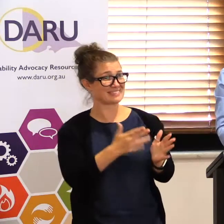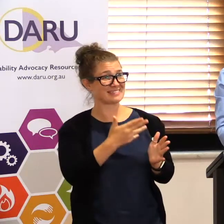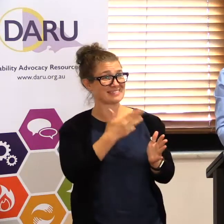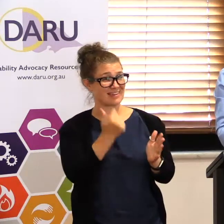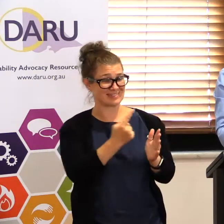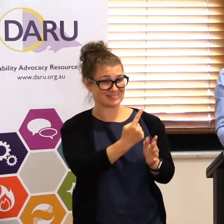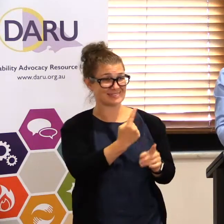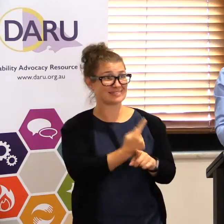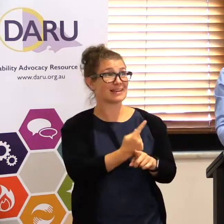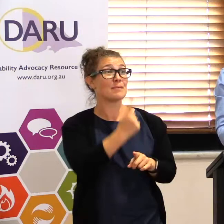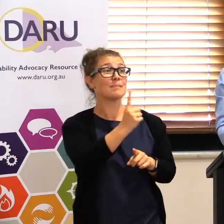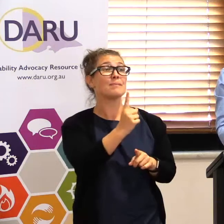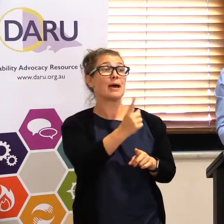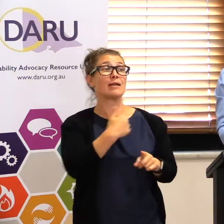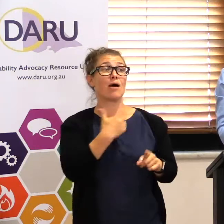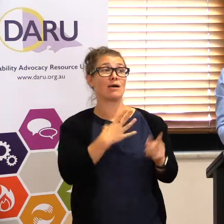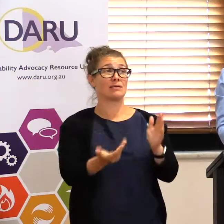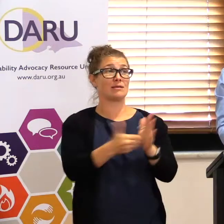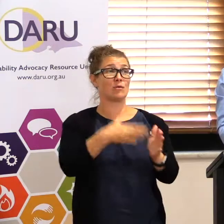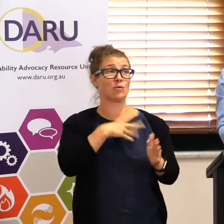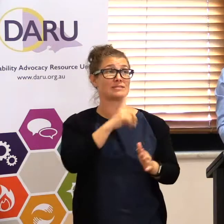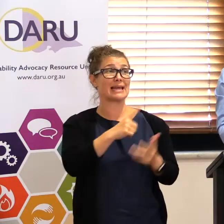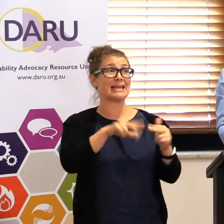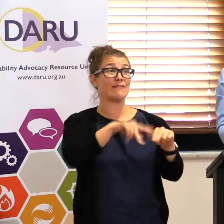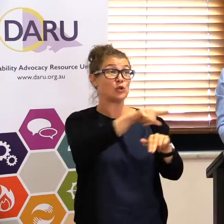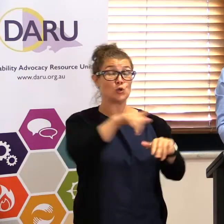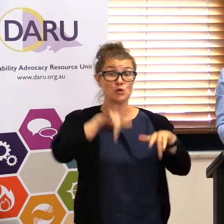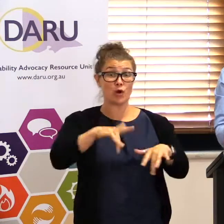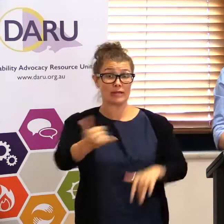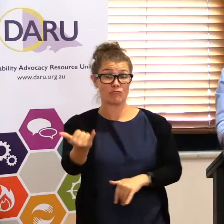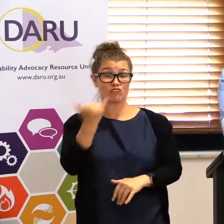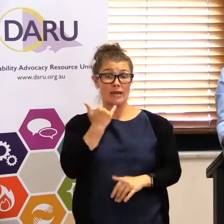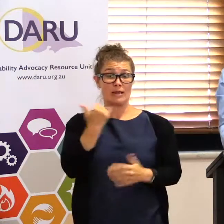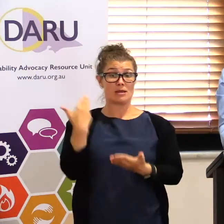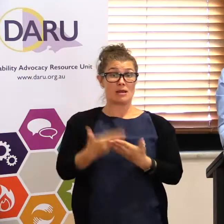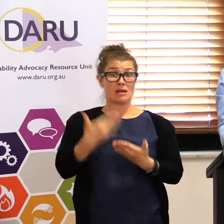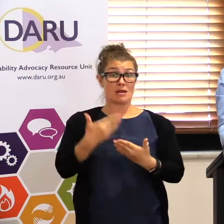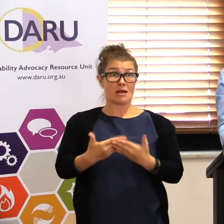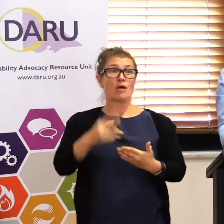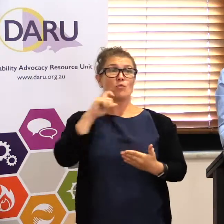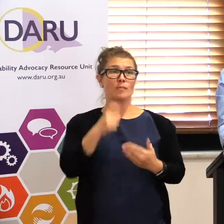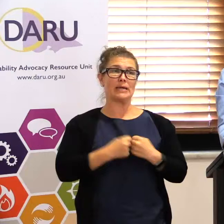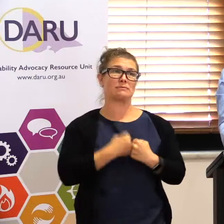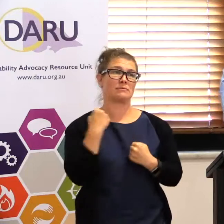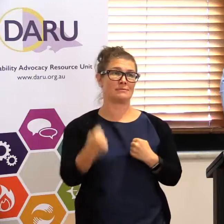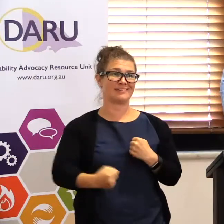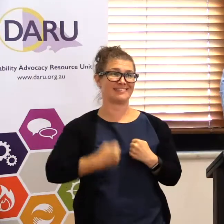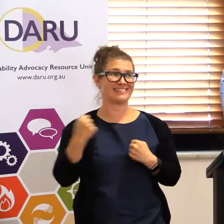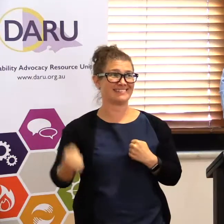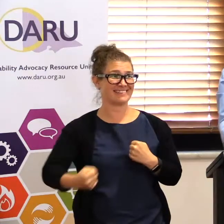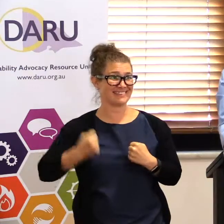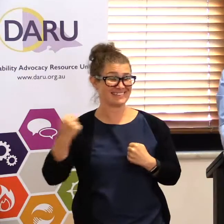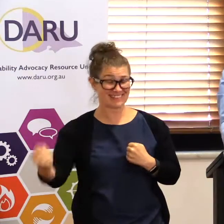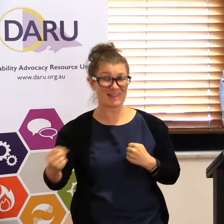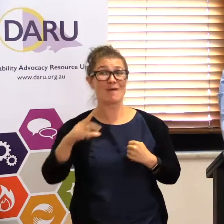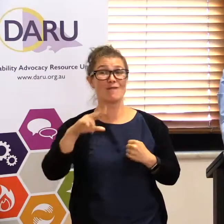make an initial phone call, it would have taken far longer for us to get action in this area. So we need self-advocates like